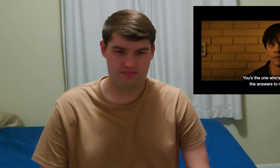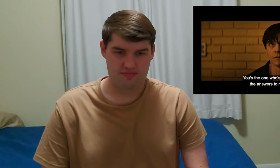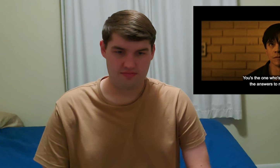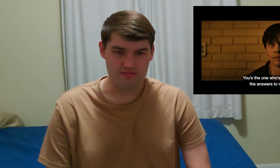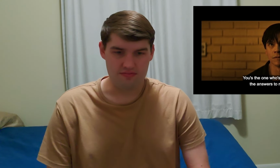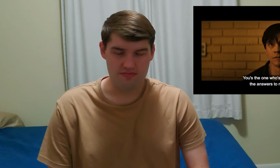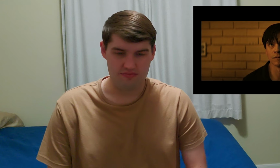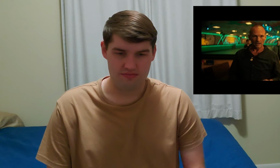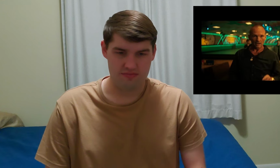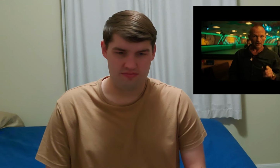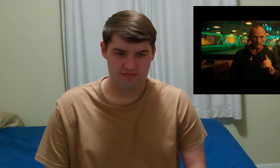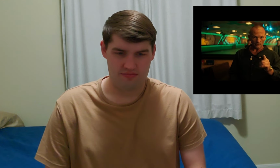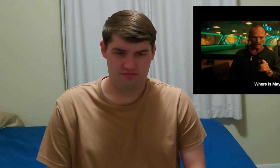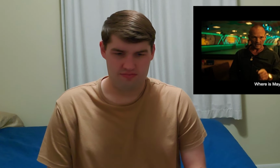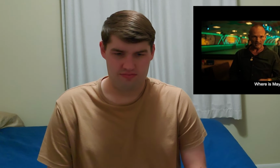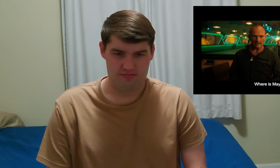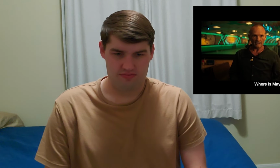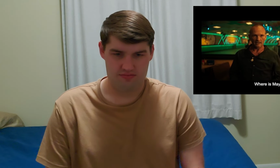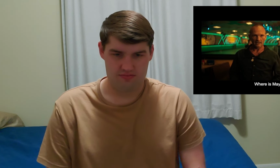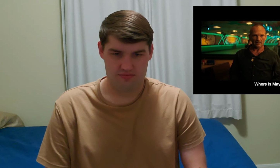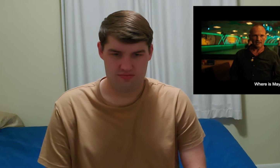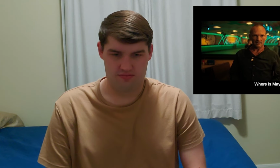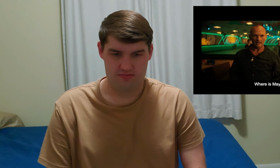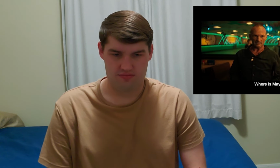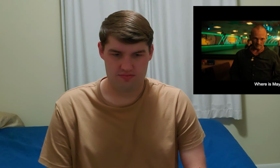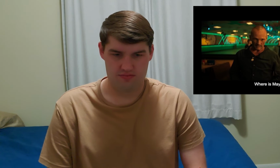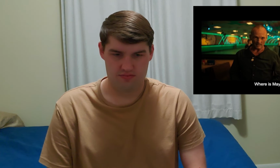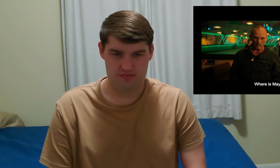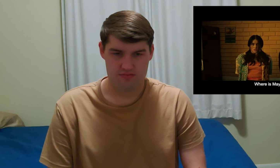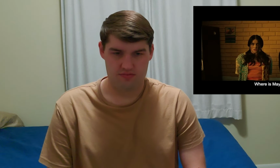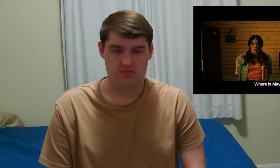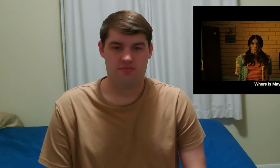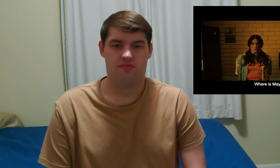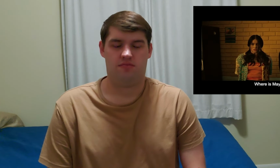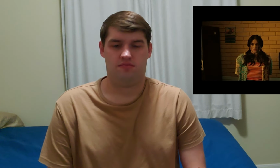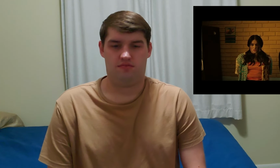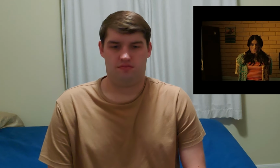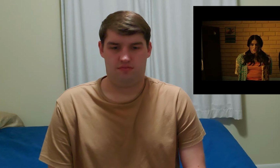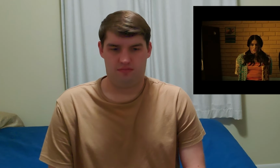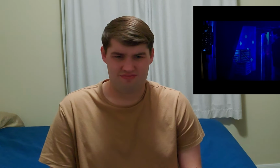question. Where is Maya Lopez?